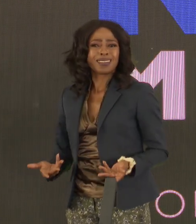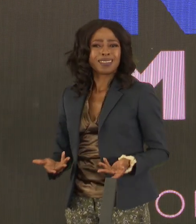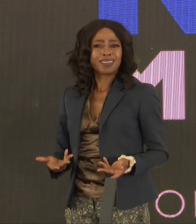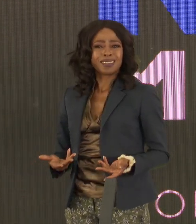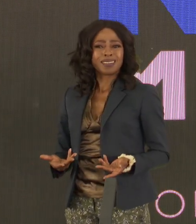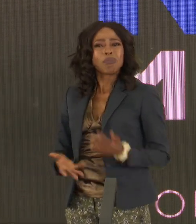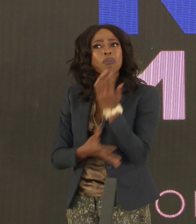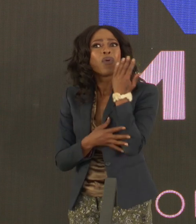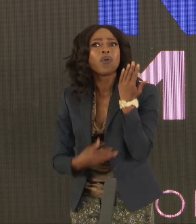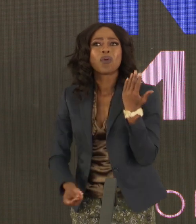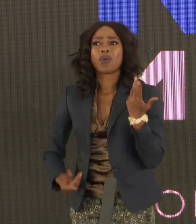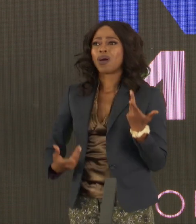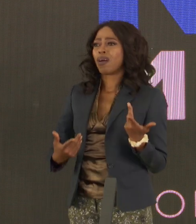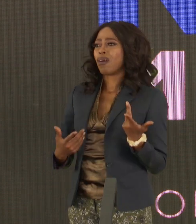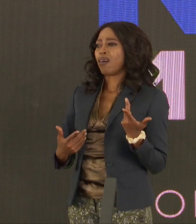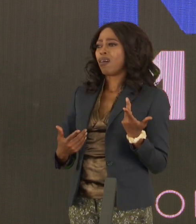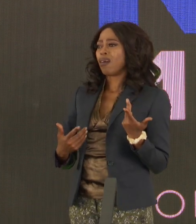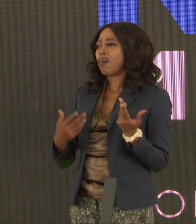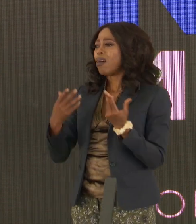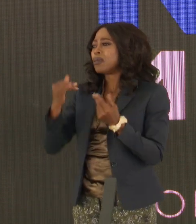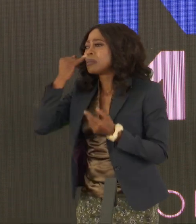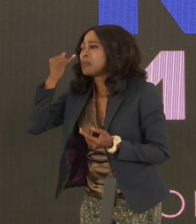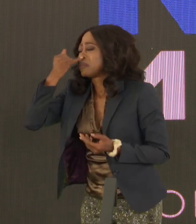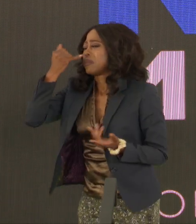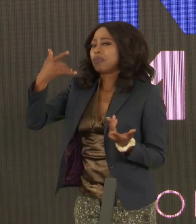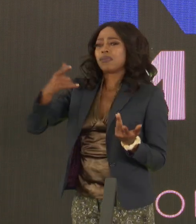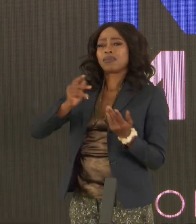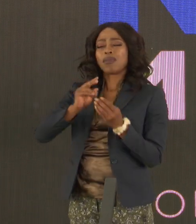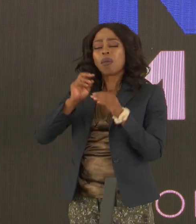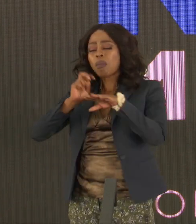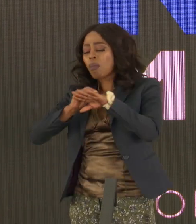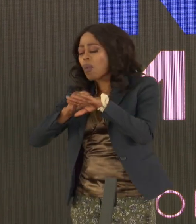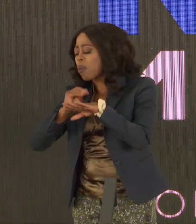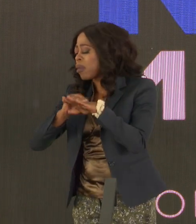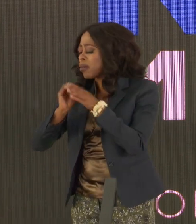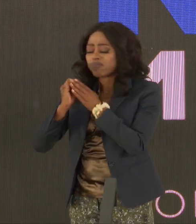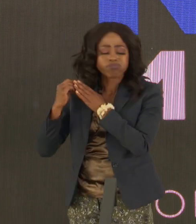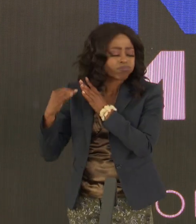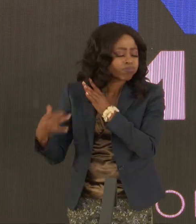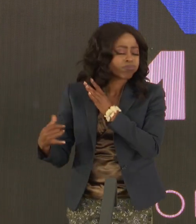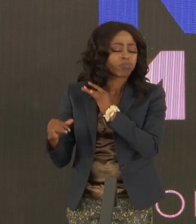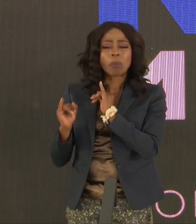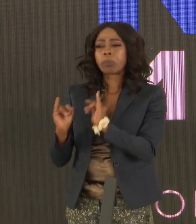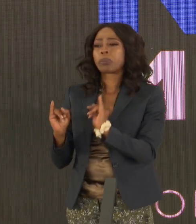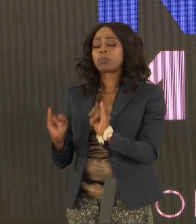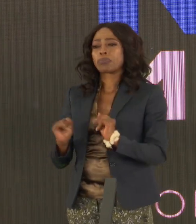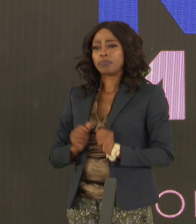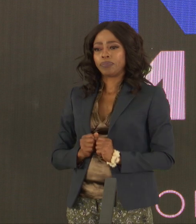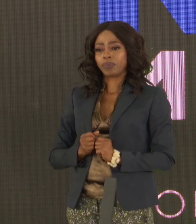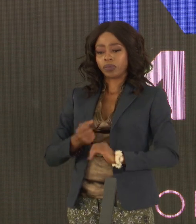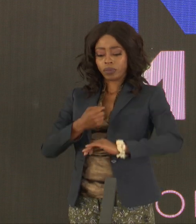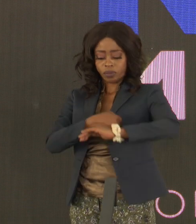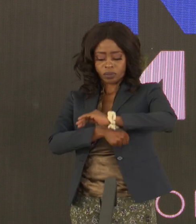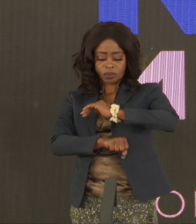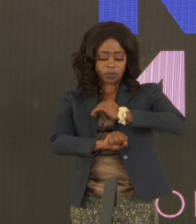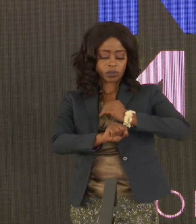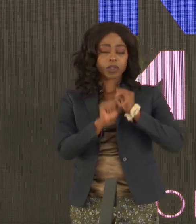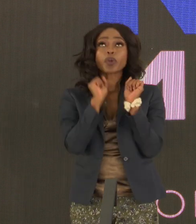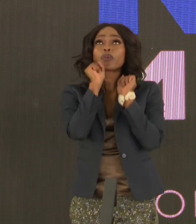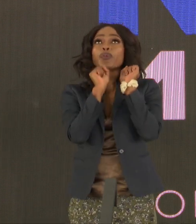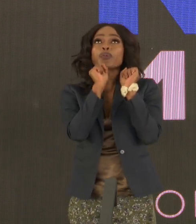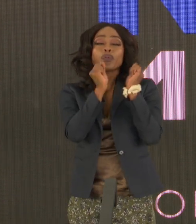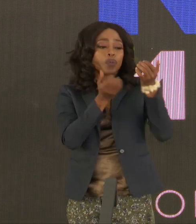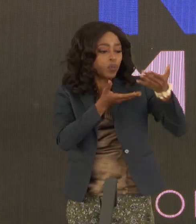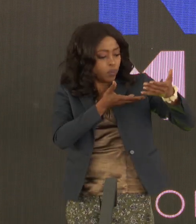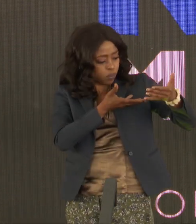hunger, stunting, drug abuse, and other problems. A child born today only has half a